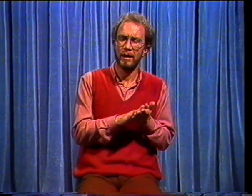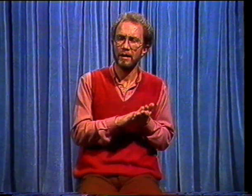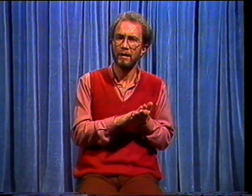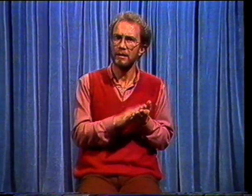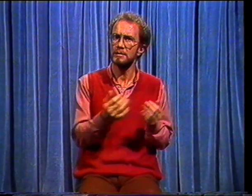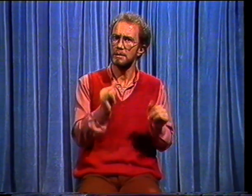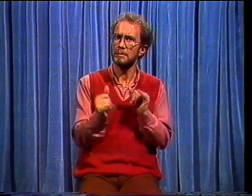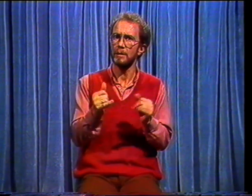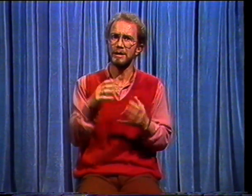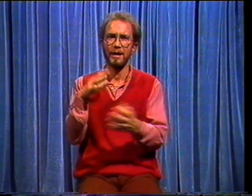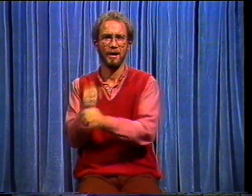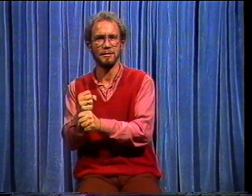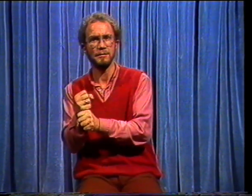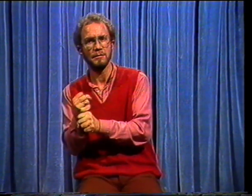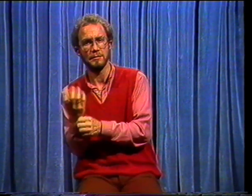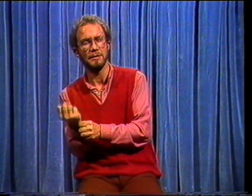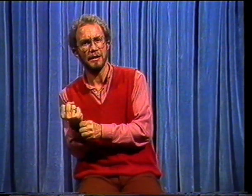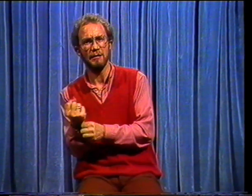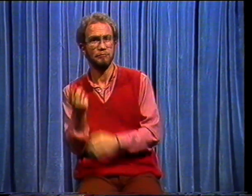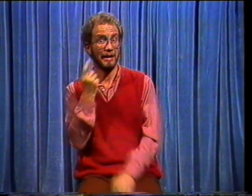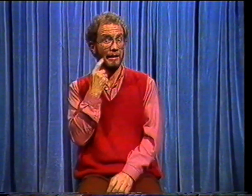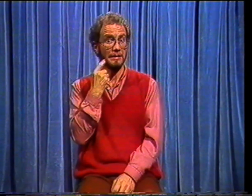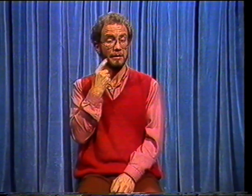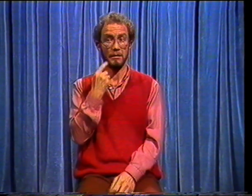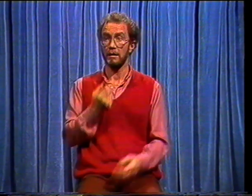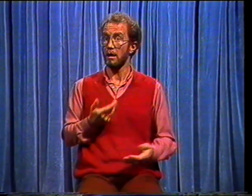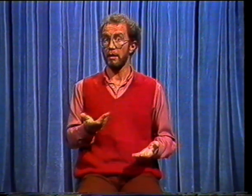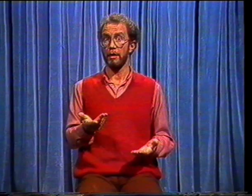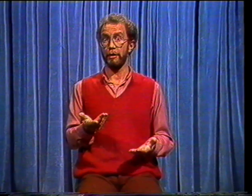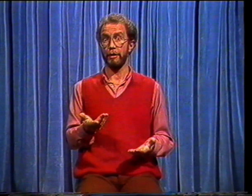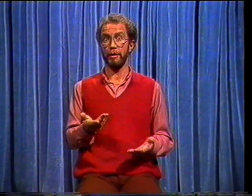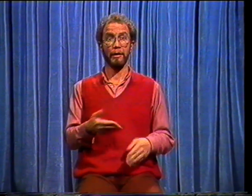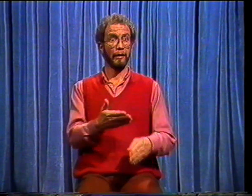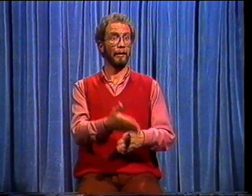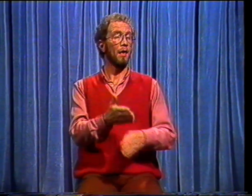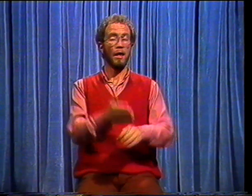Another meaning it has, that it sometimes has, is that it was easy.